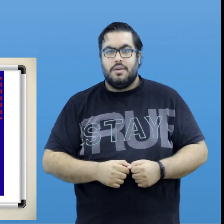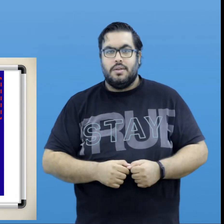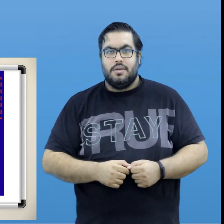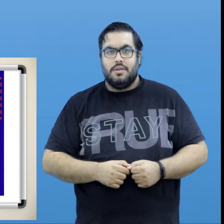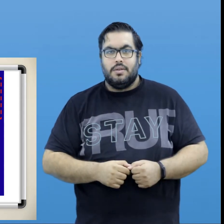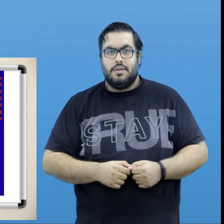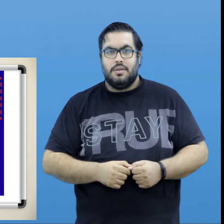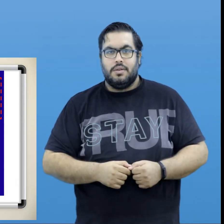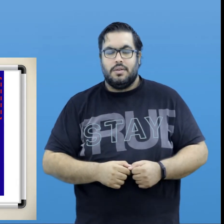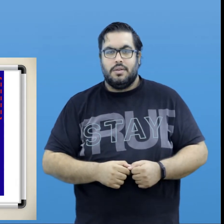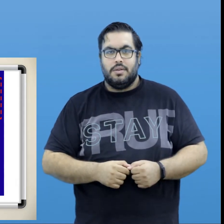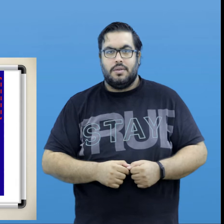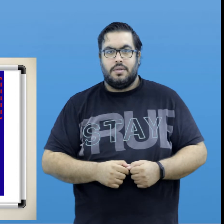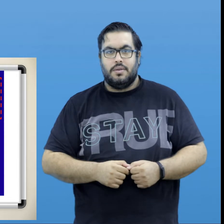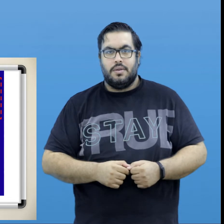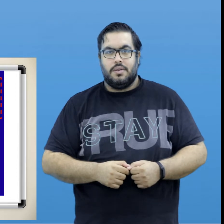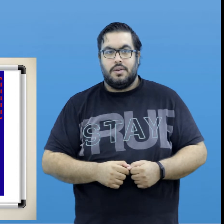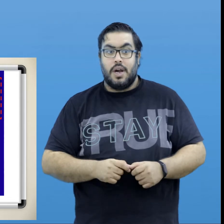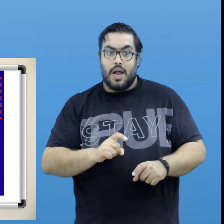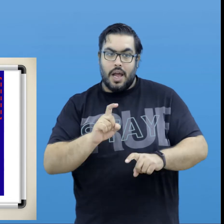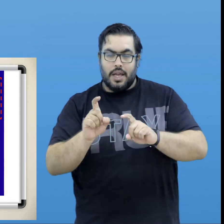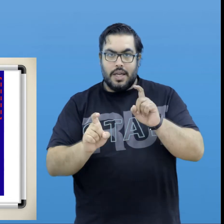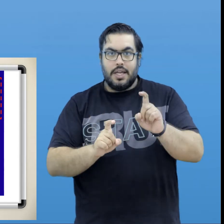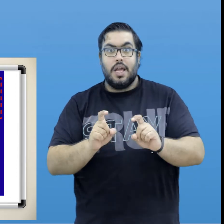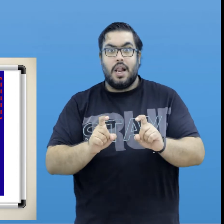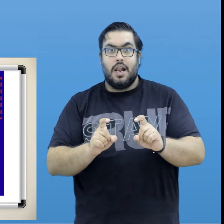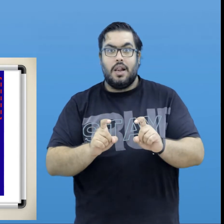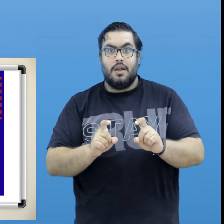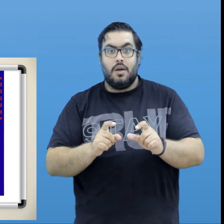Again, it's asking us for multiple nutrients.